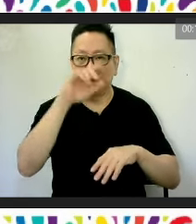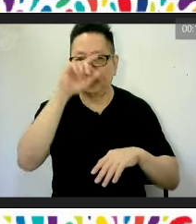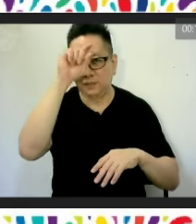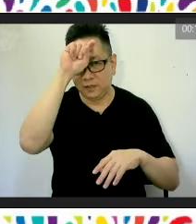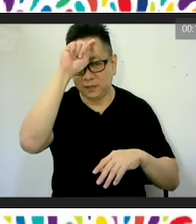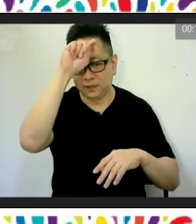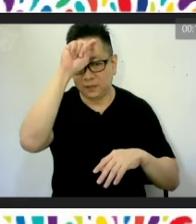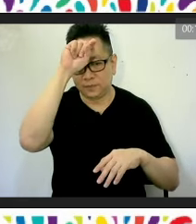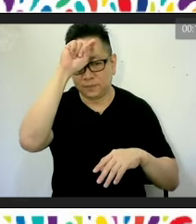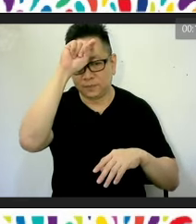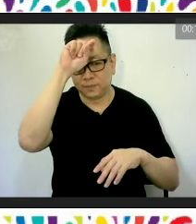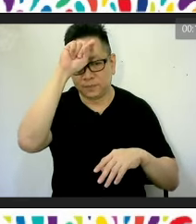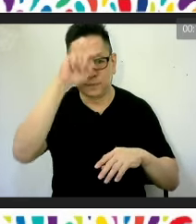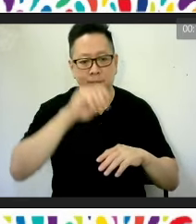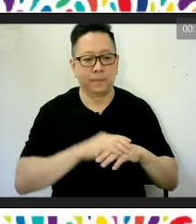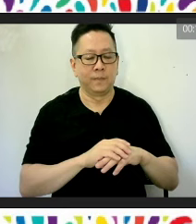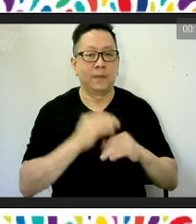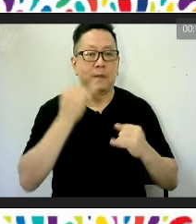on Egypt.